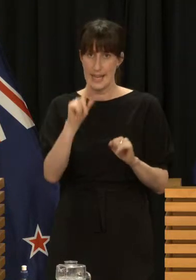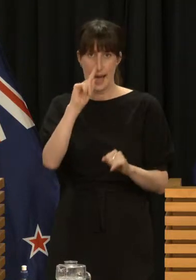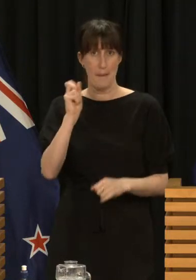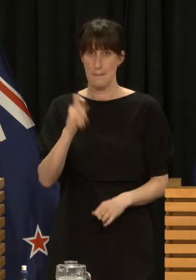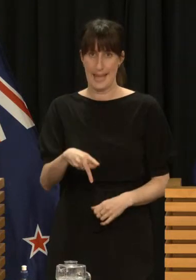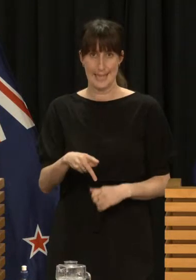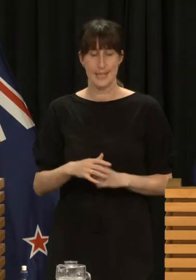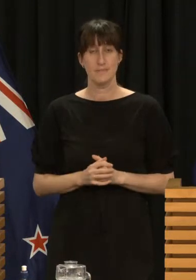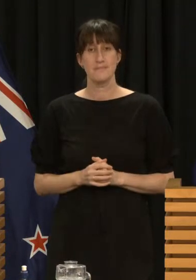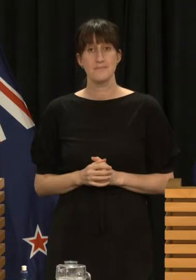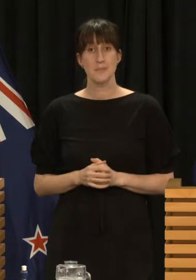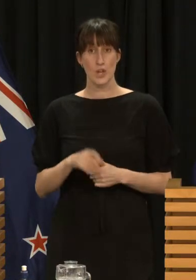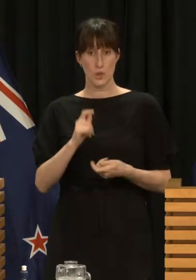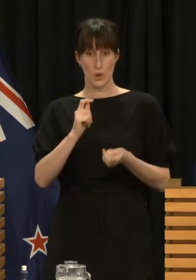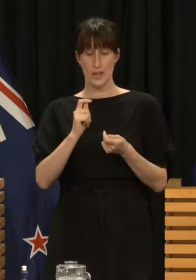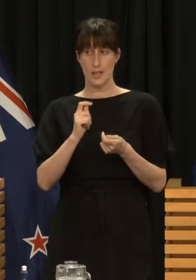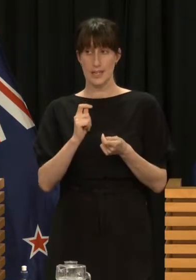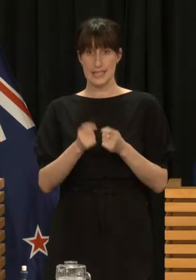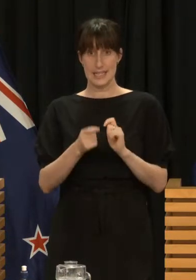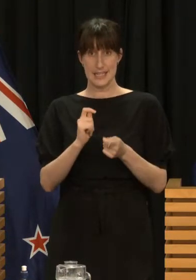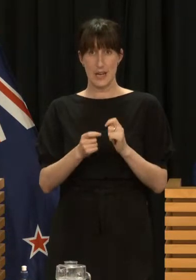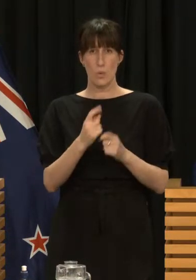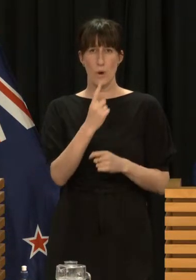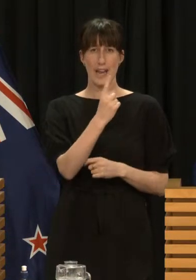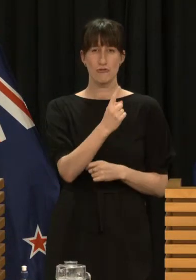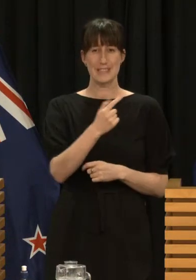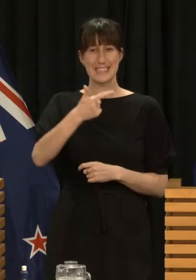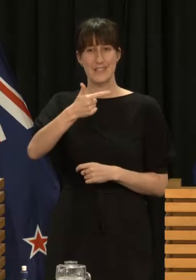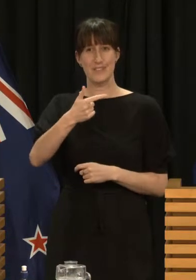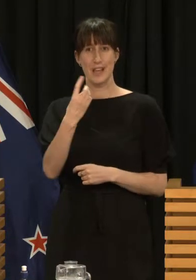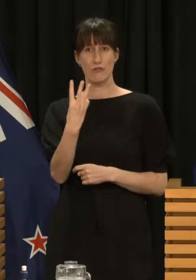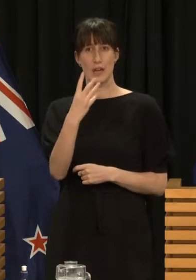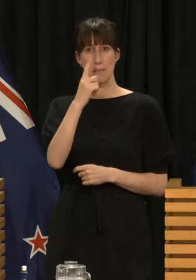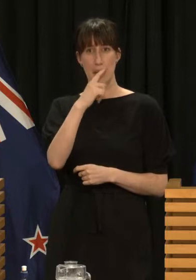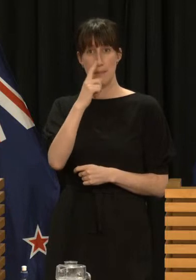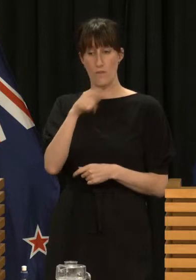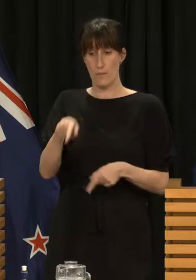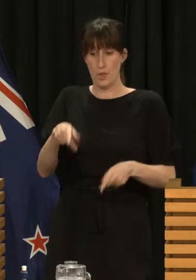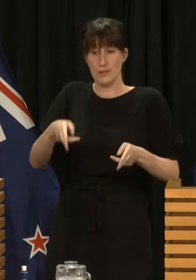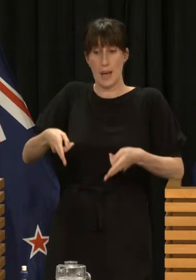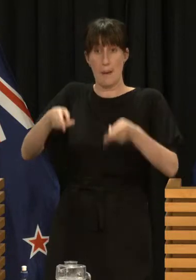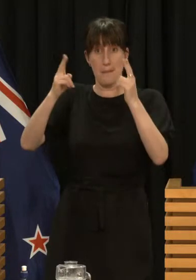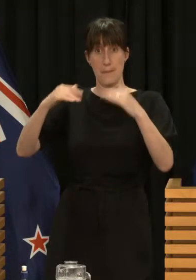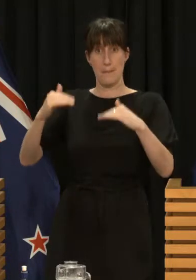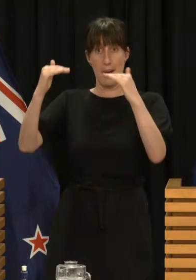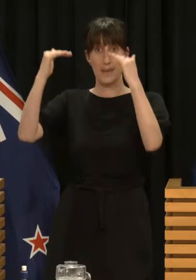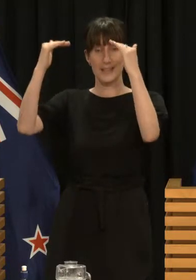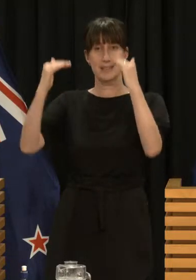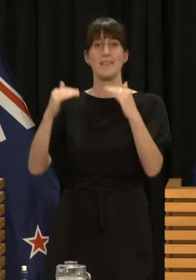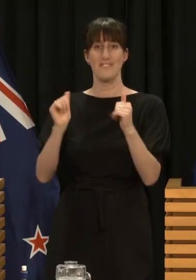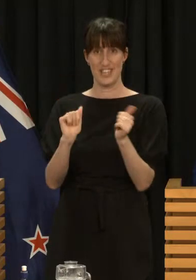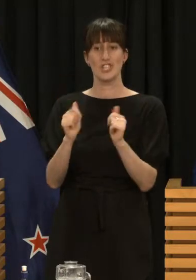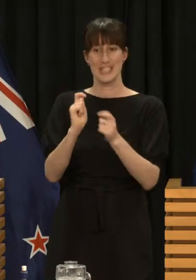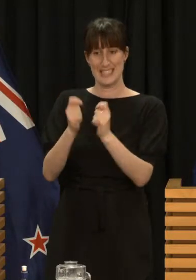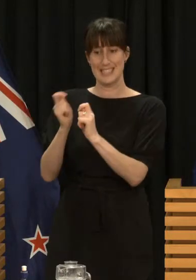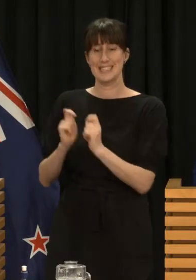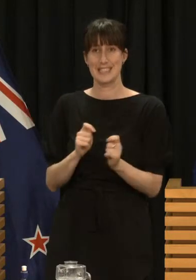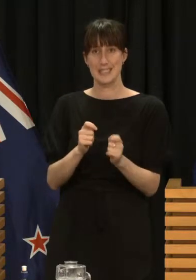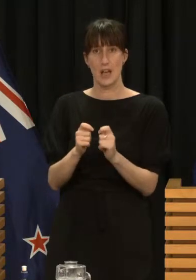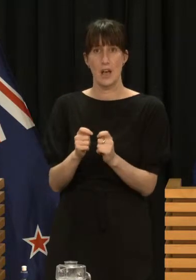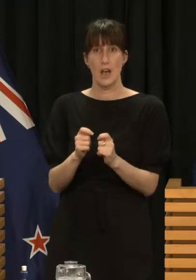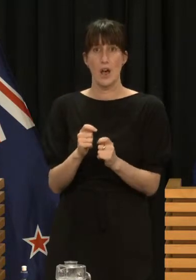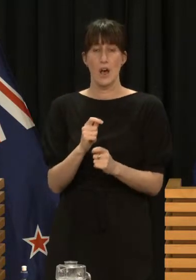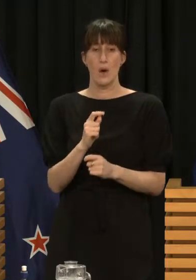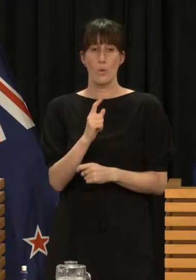advised that as of this morning, 173 people from the apartments have been tested. 101 negative results have come